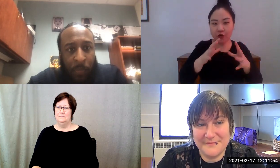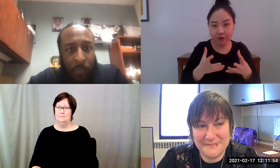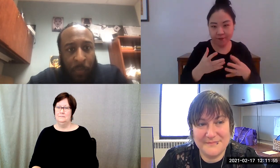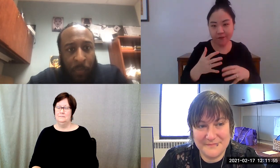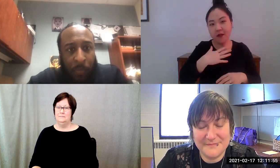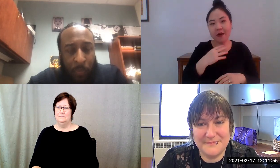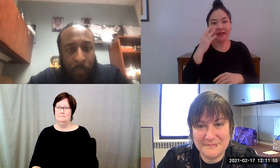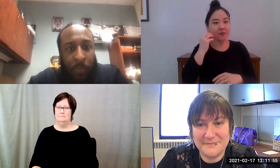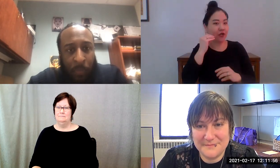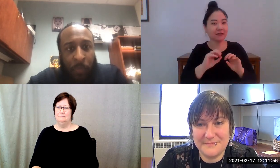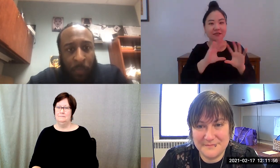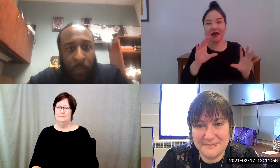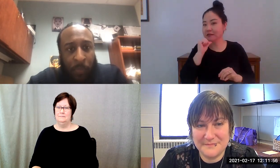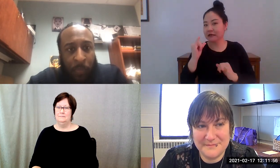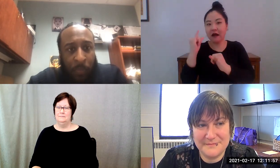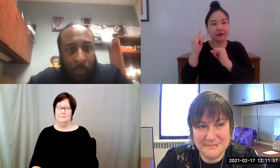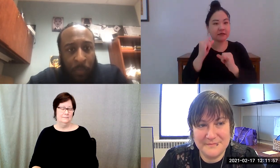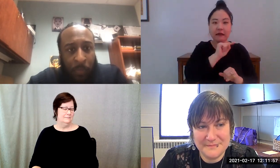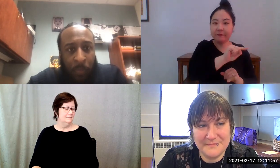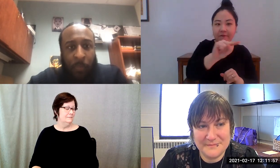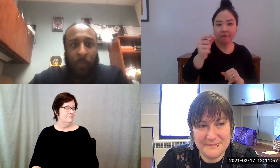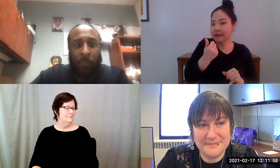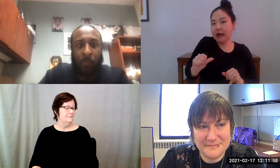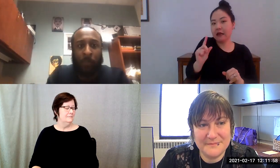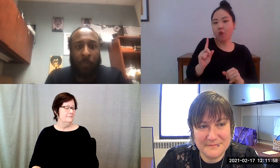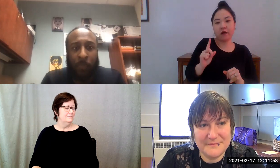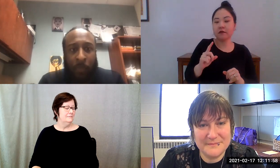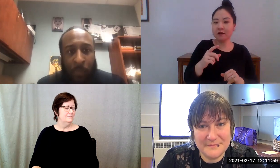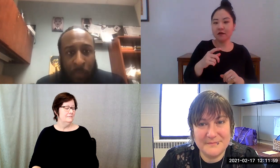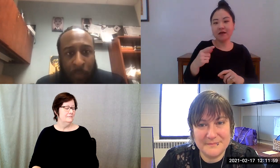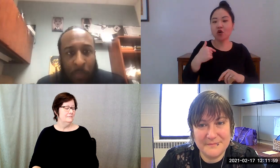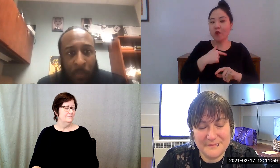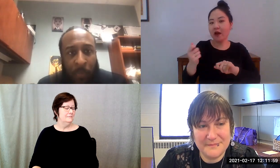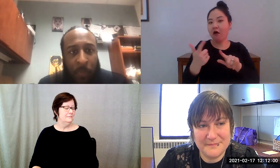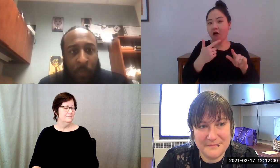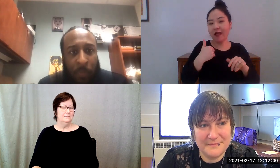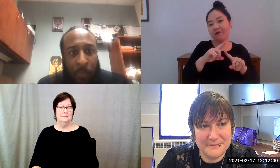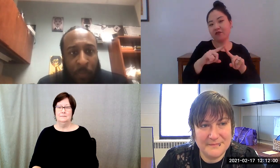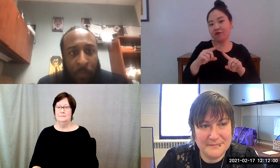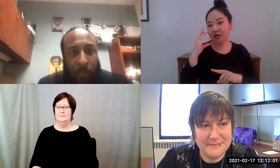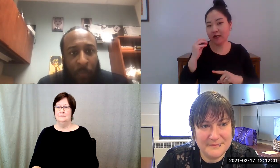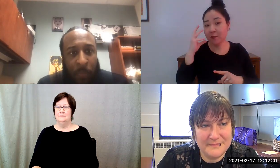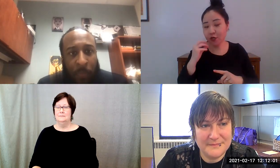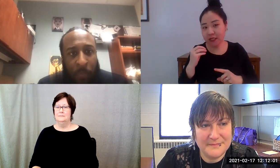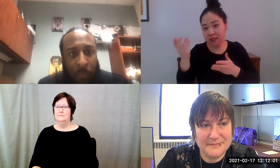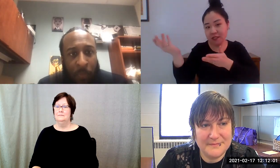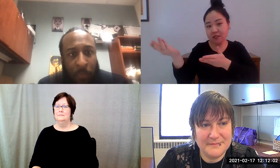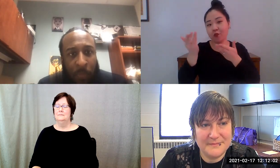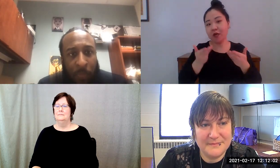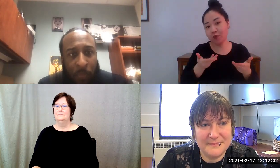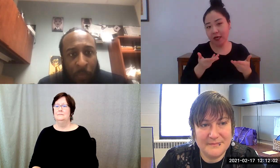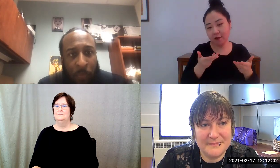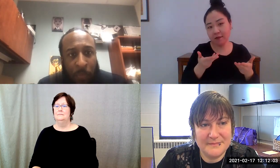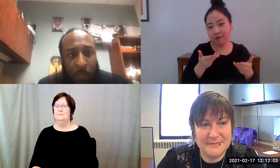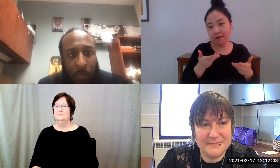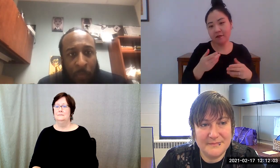the world. My experience is obviously not the same as anyone. So we all have different experiences